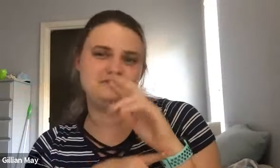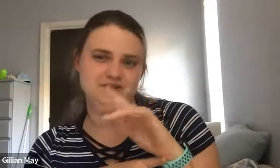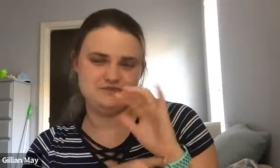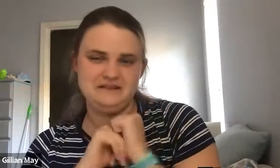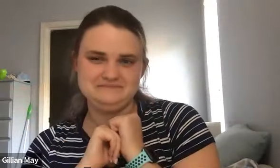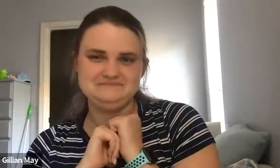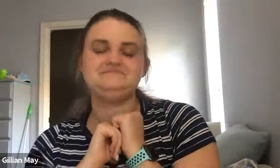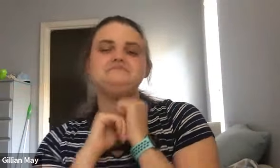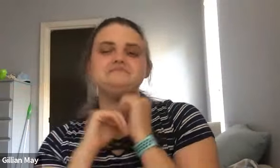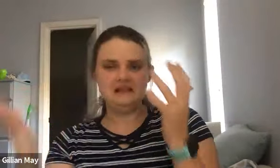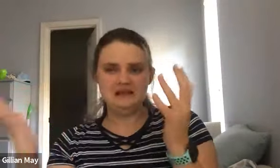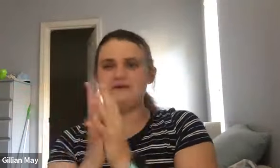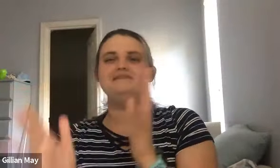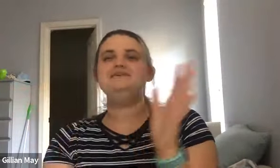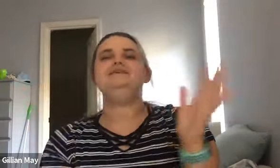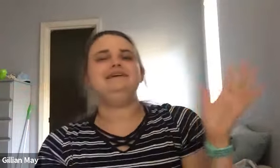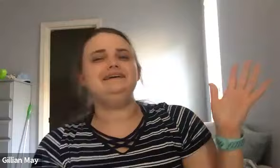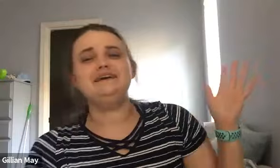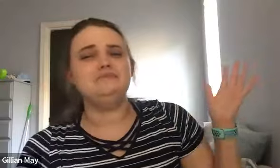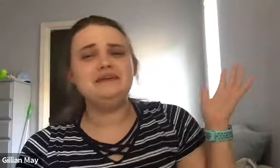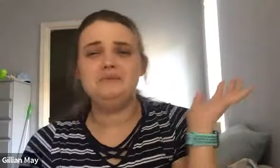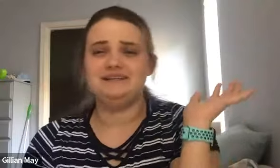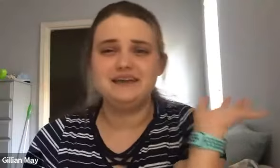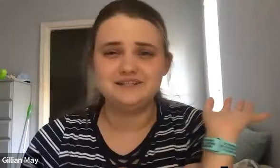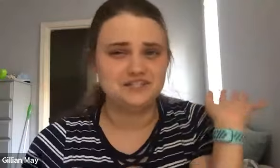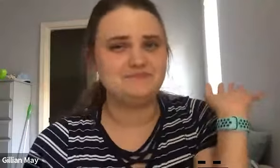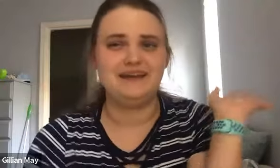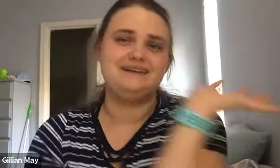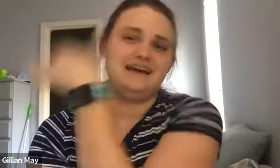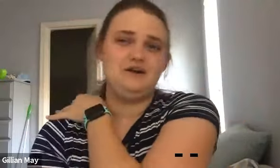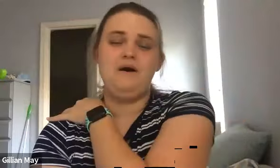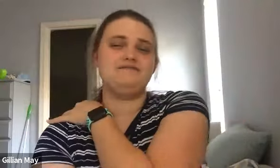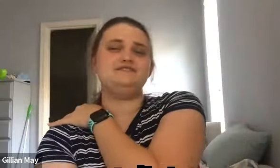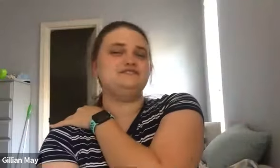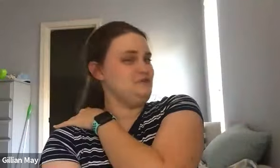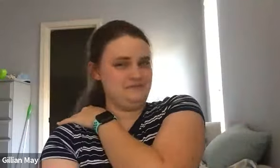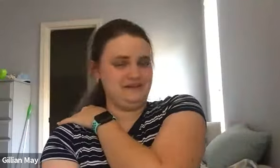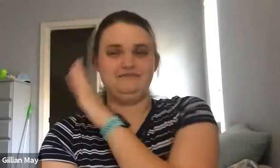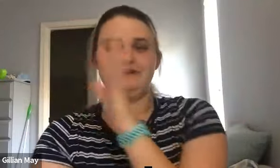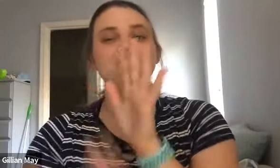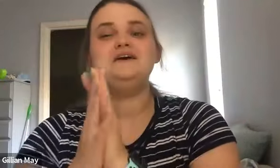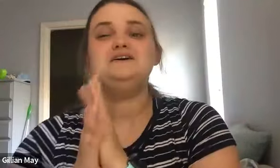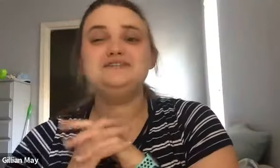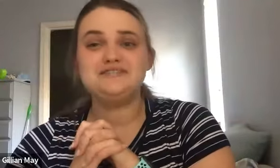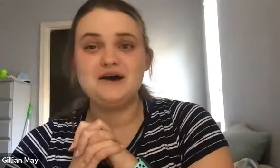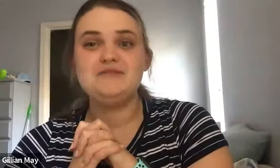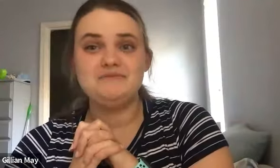finger spelling. Okay. Again, me and my tangents, my guys, I go off so many of them. So then we